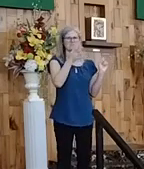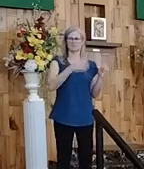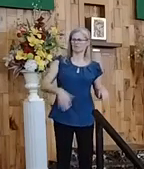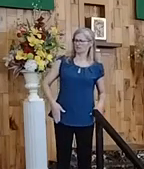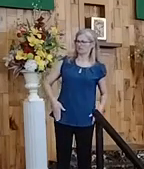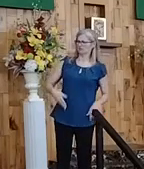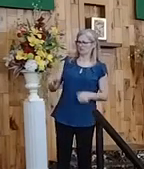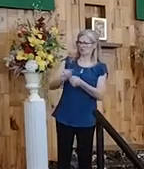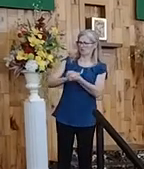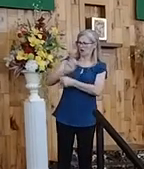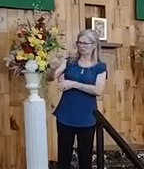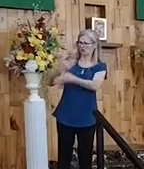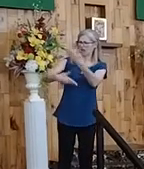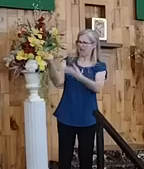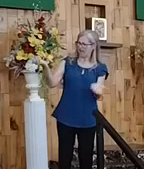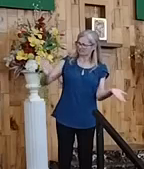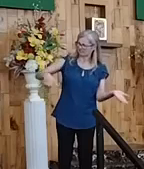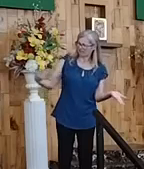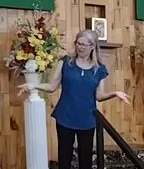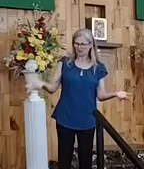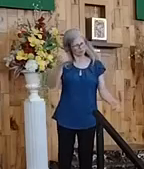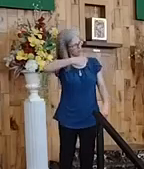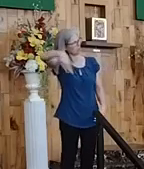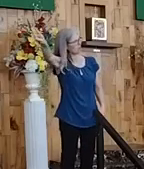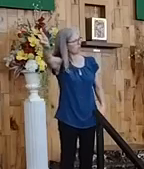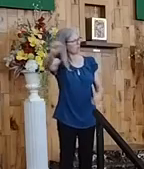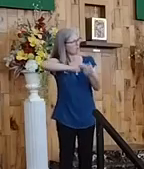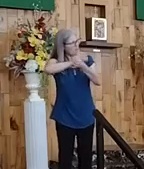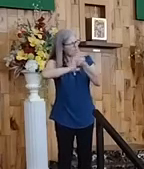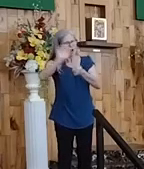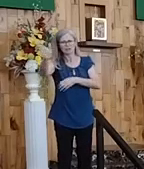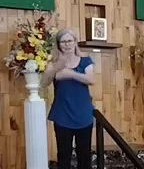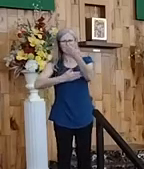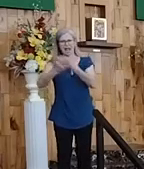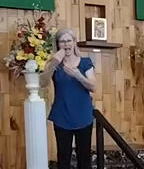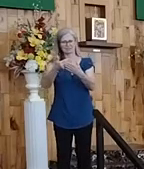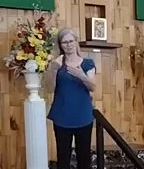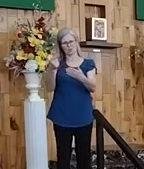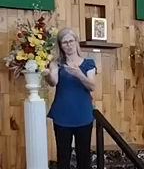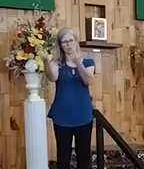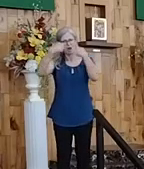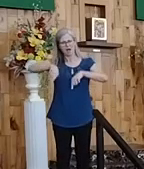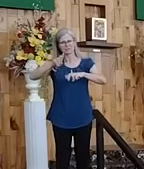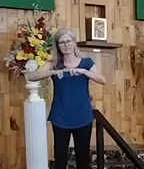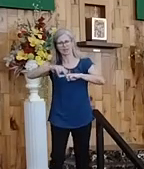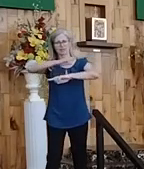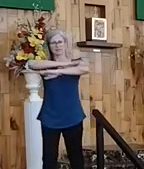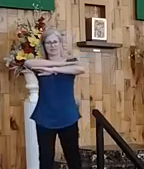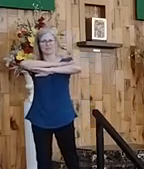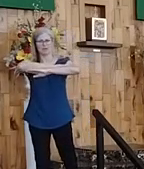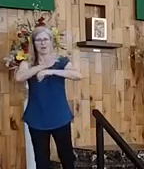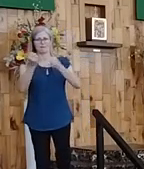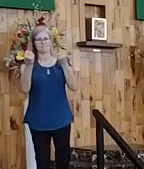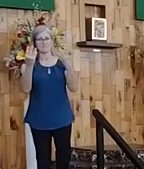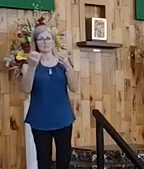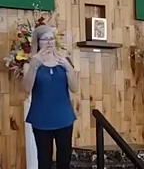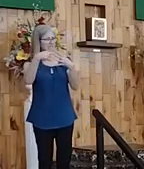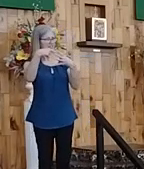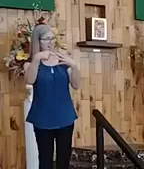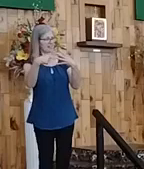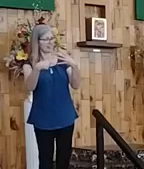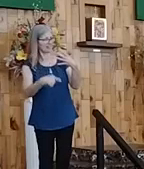unclean hands, right? Go wash your hands before you come to the table." And the other things that